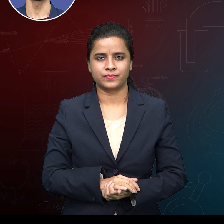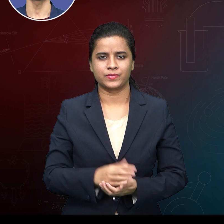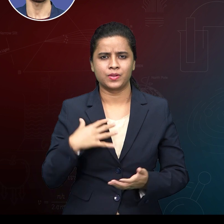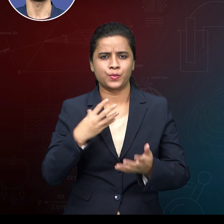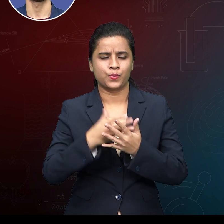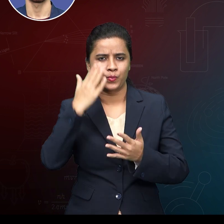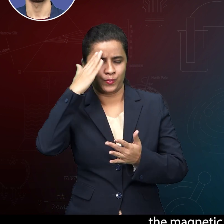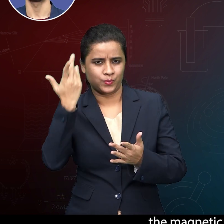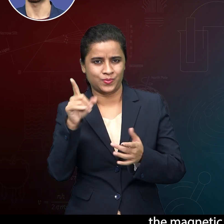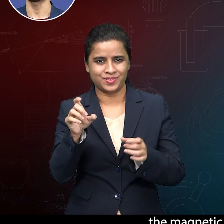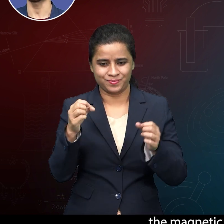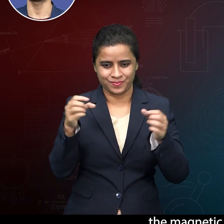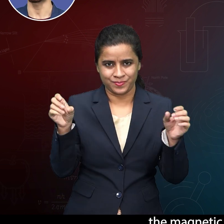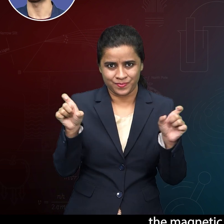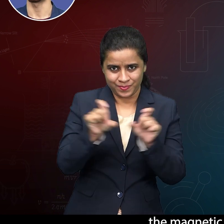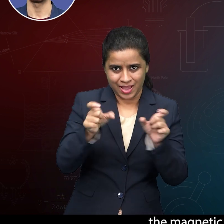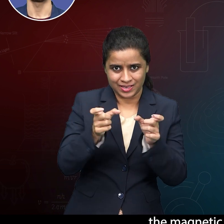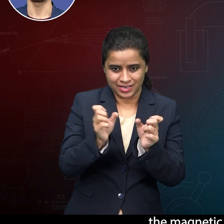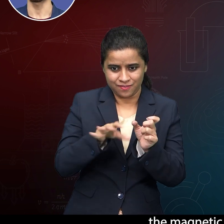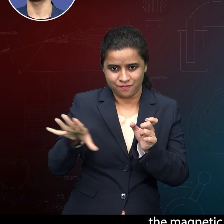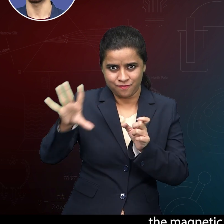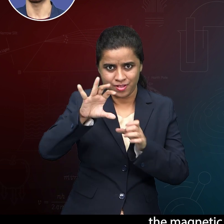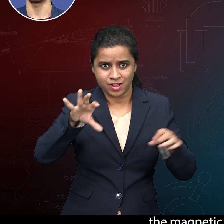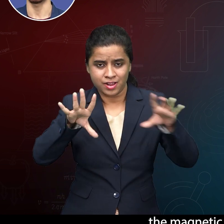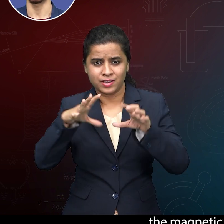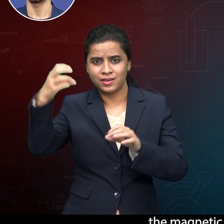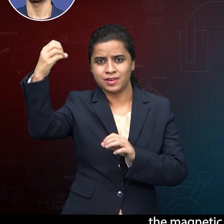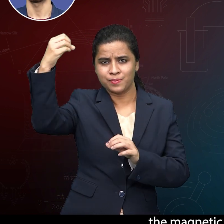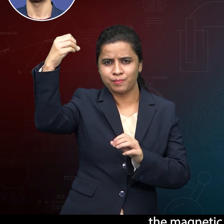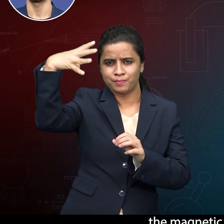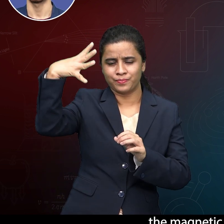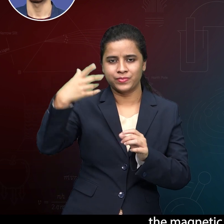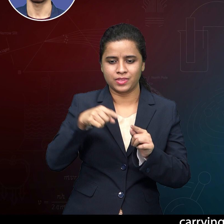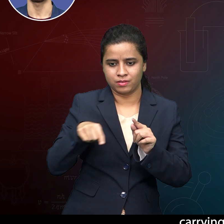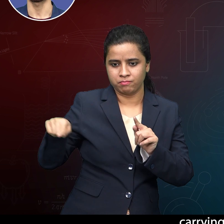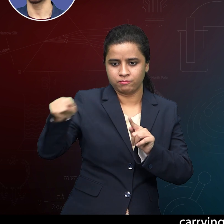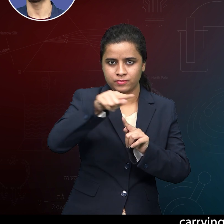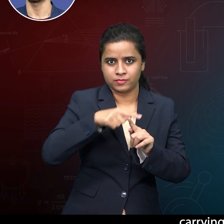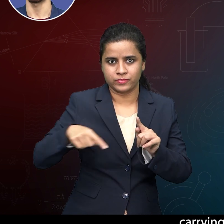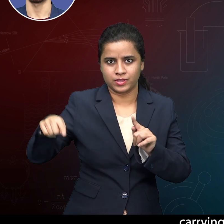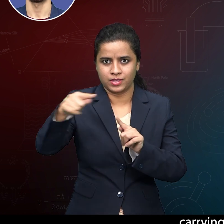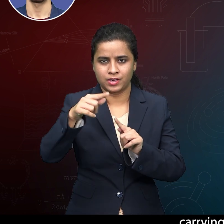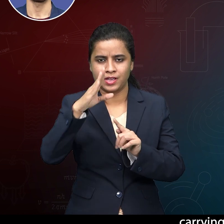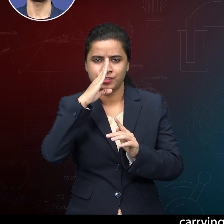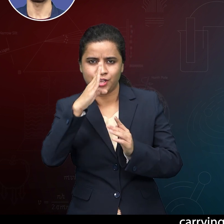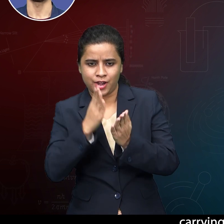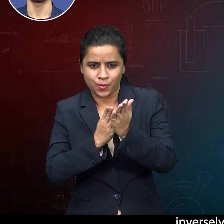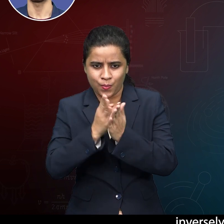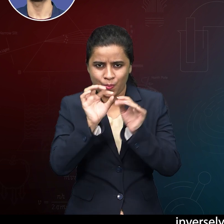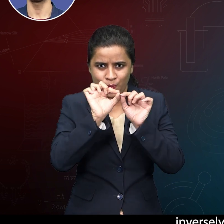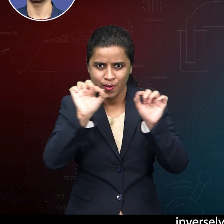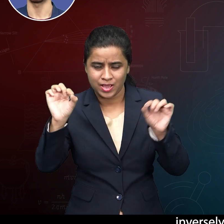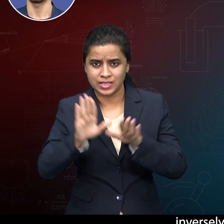We know that the magnetic field produced by a current carrying straight wire